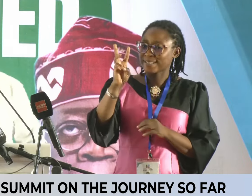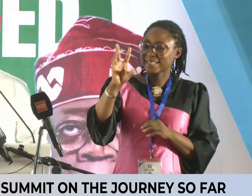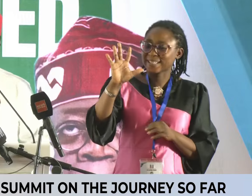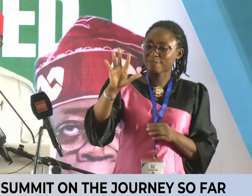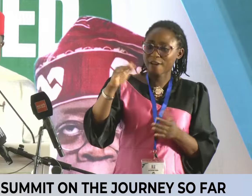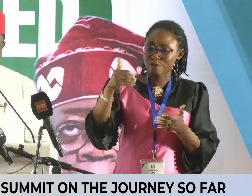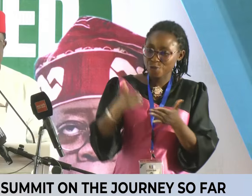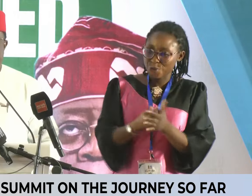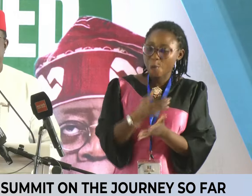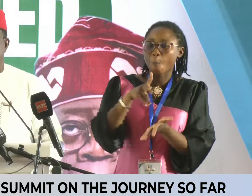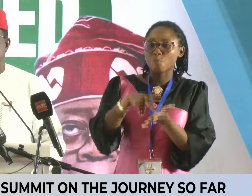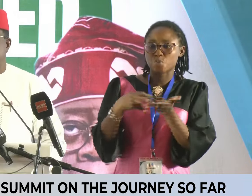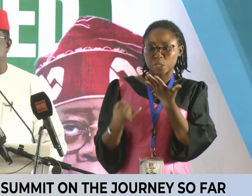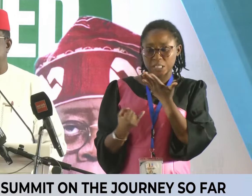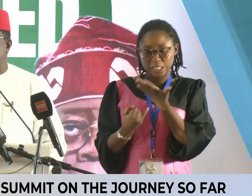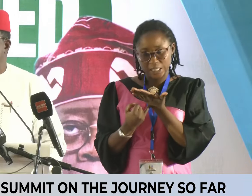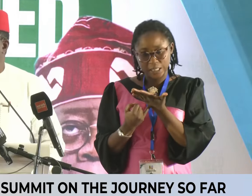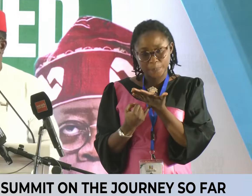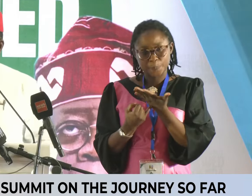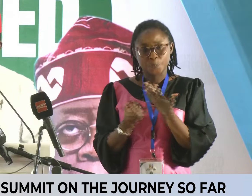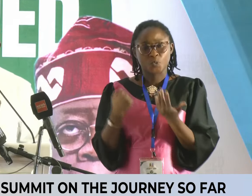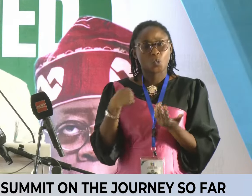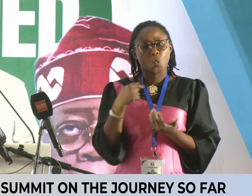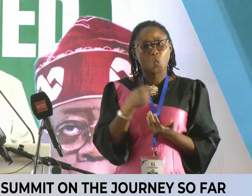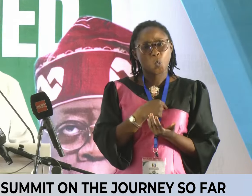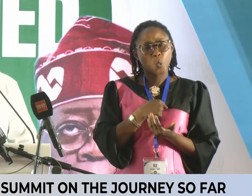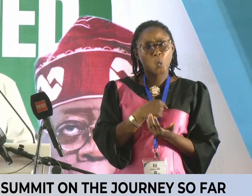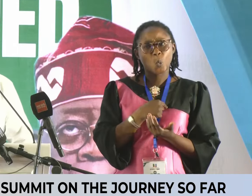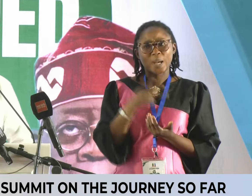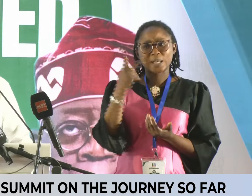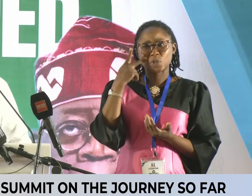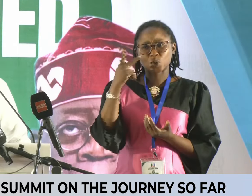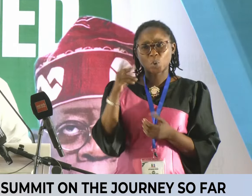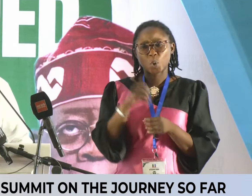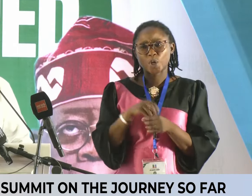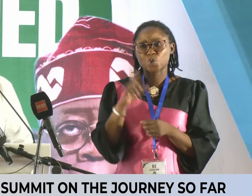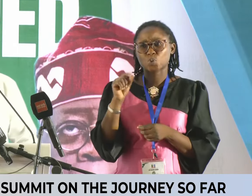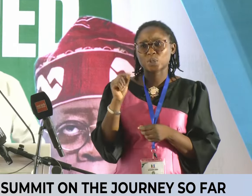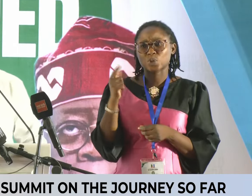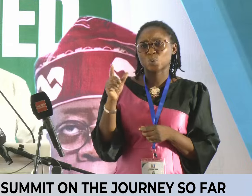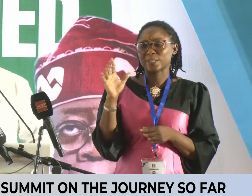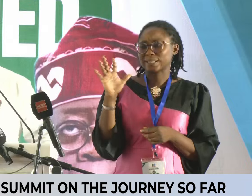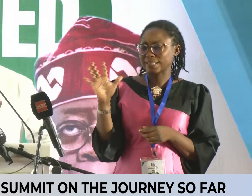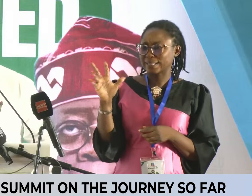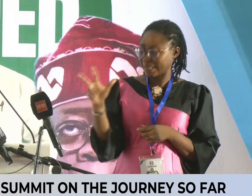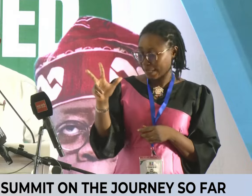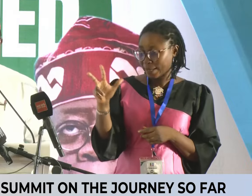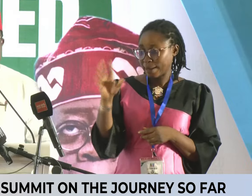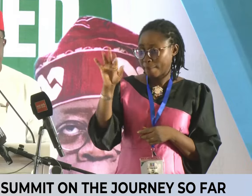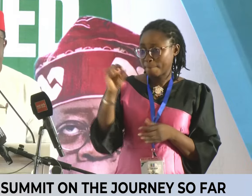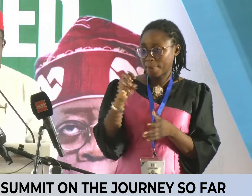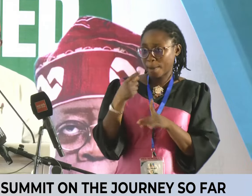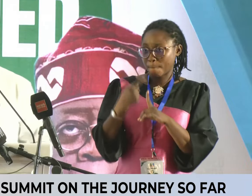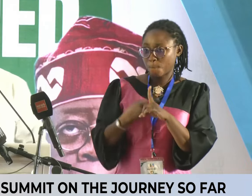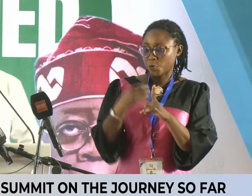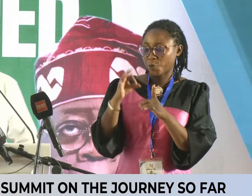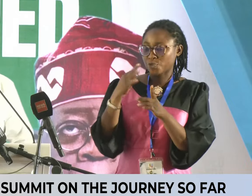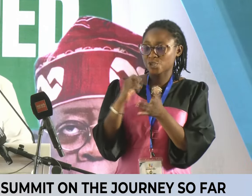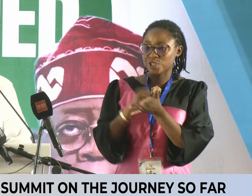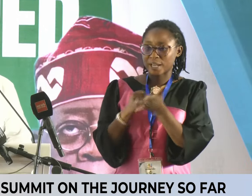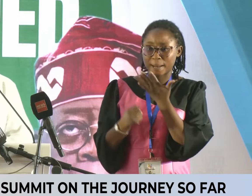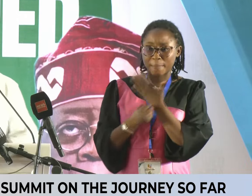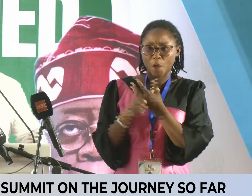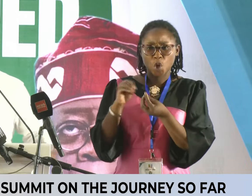new projects. We saw in 2023, by the month of September,